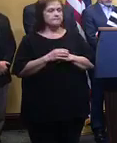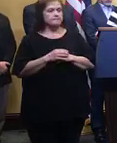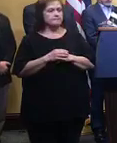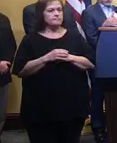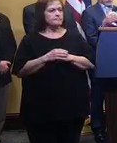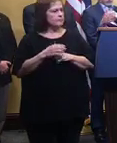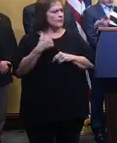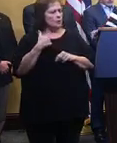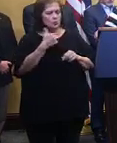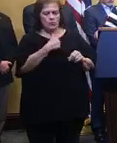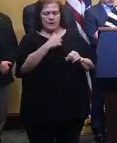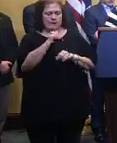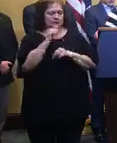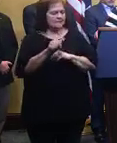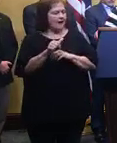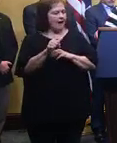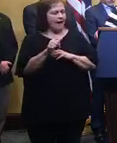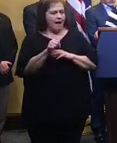overlooking any